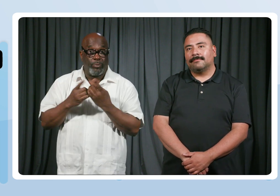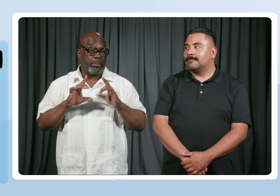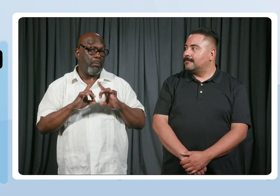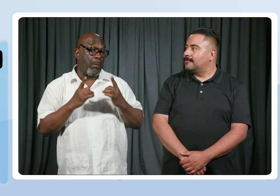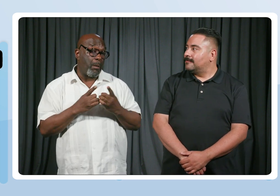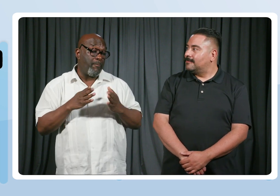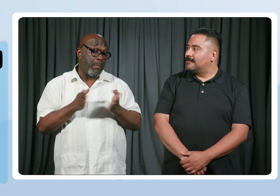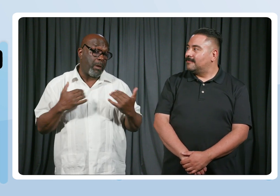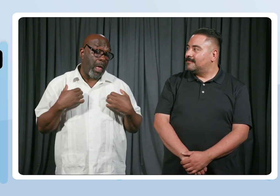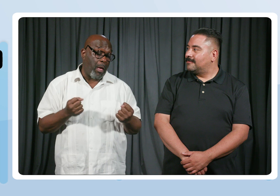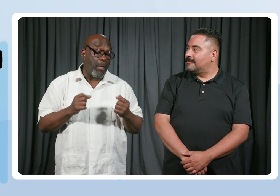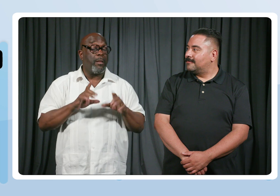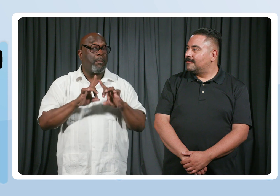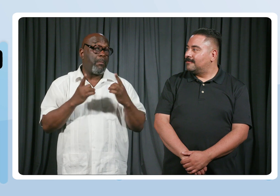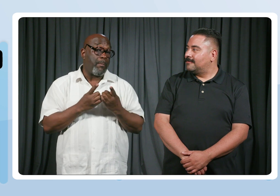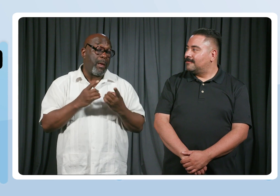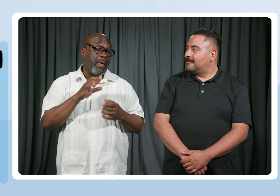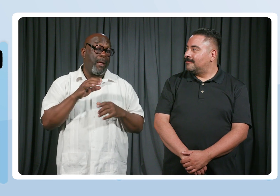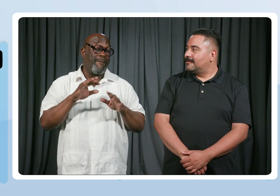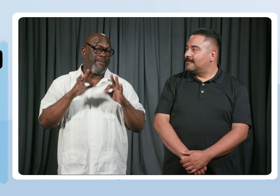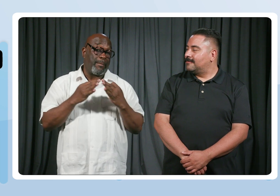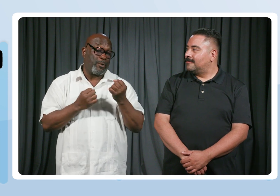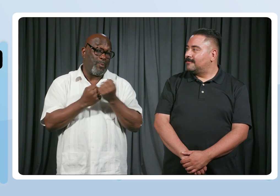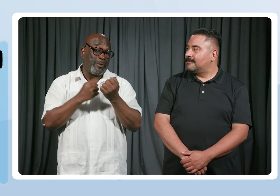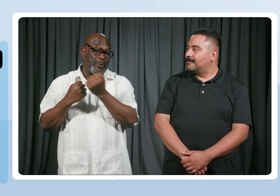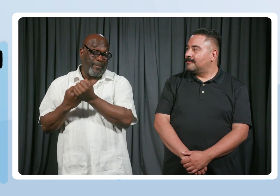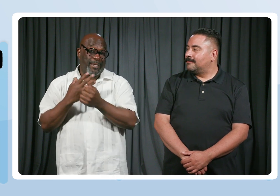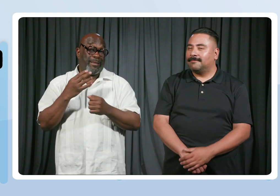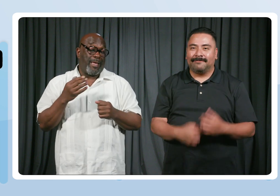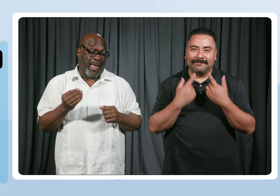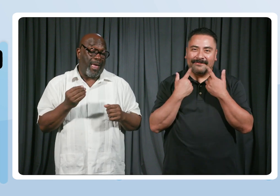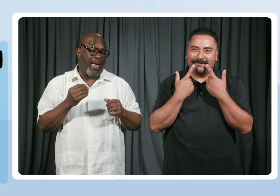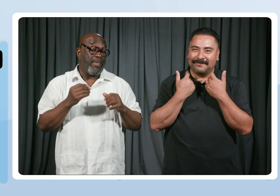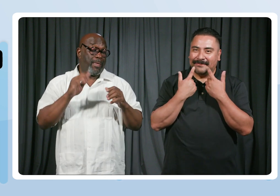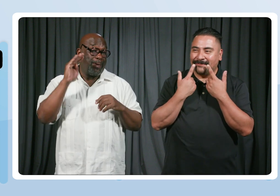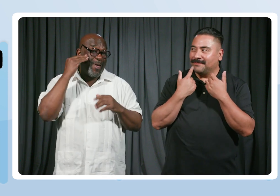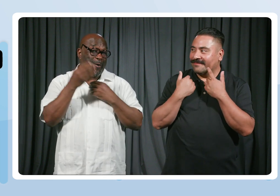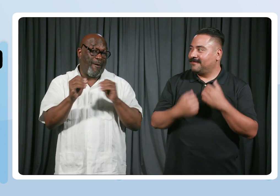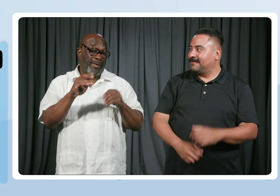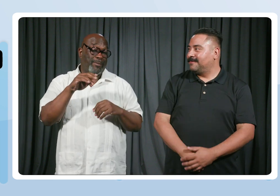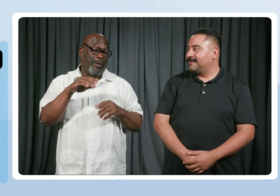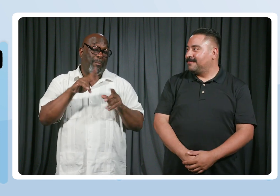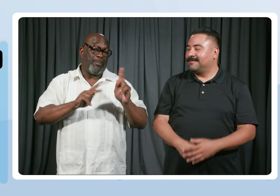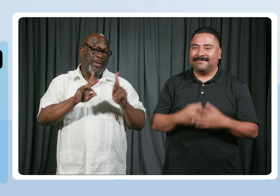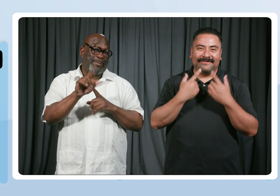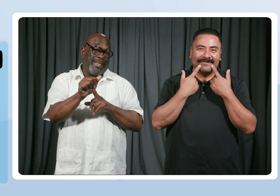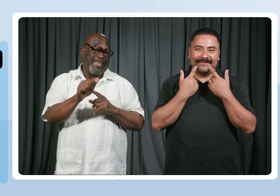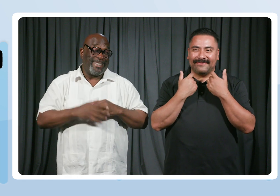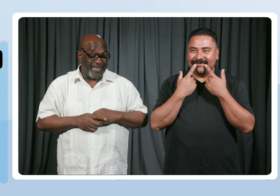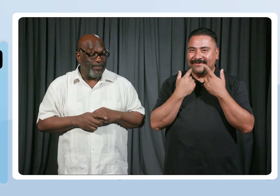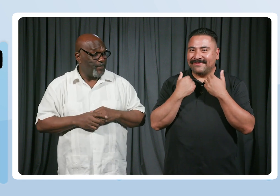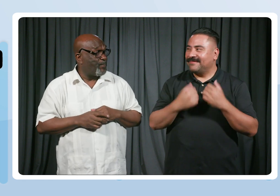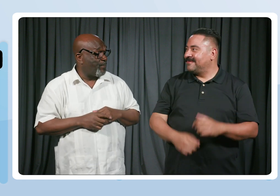Health, the Department of Family Support Services, the Chicago Cook Workforce Partnership, and last but not least, the Mayor's Office for People with Disabilities.